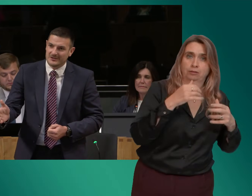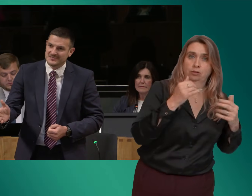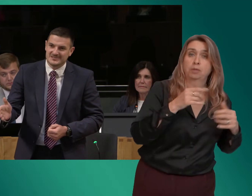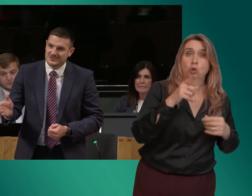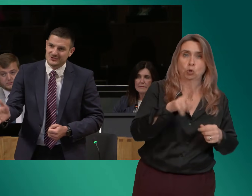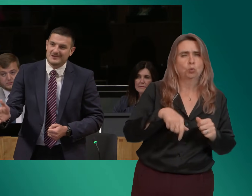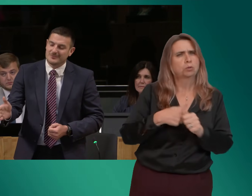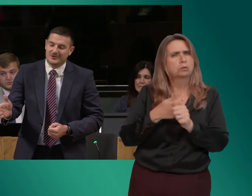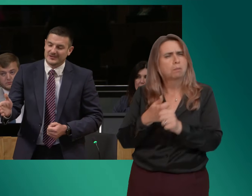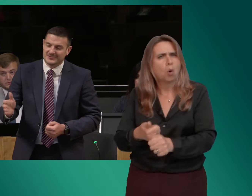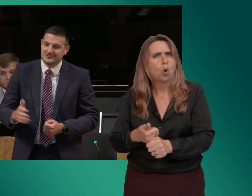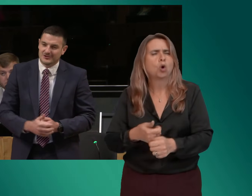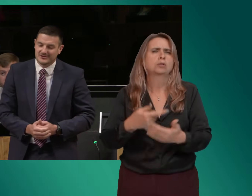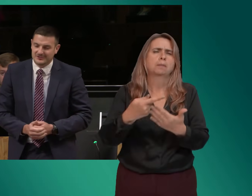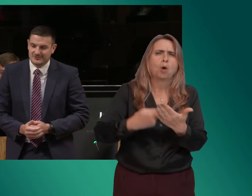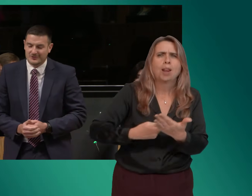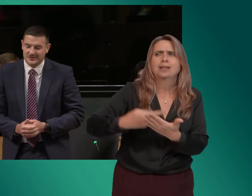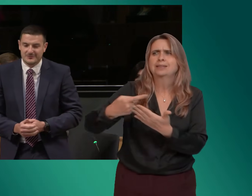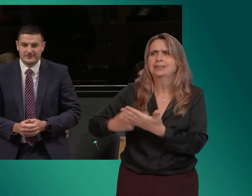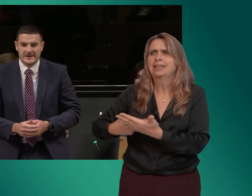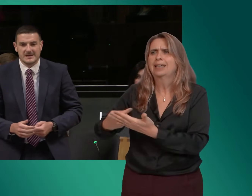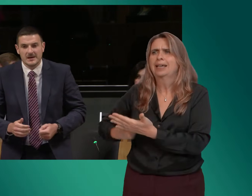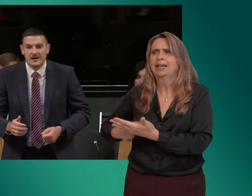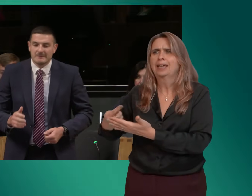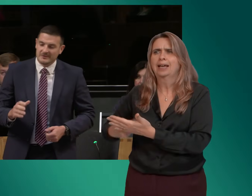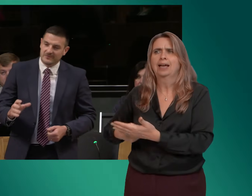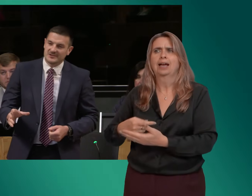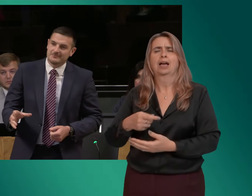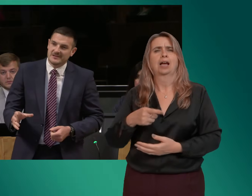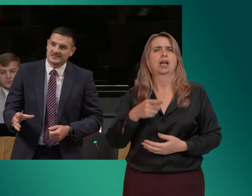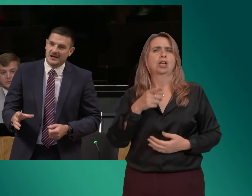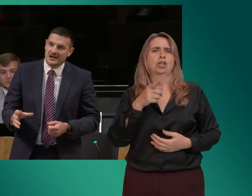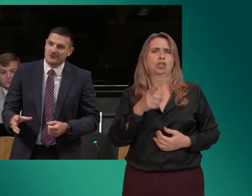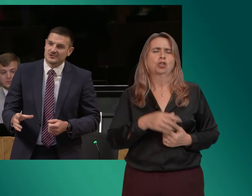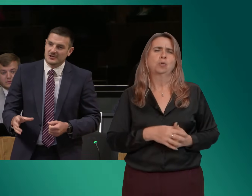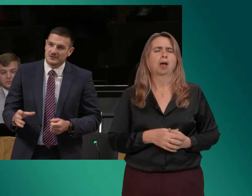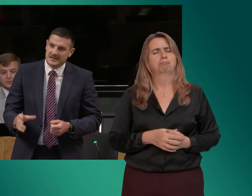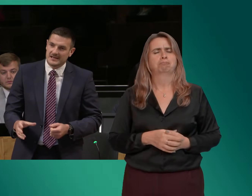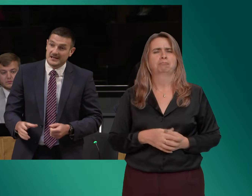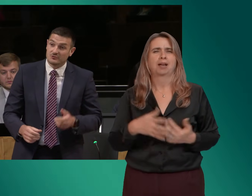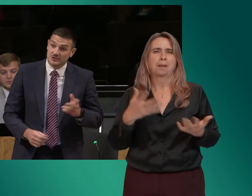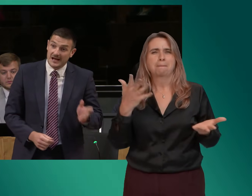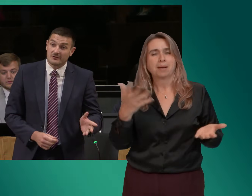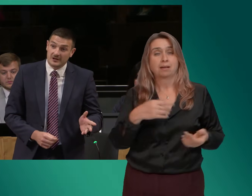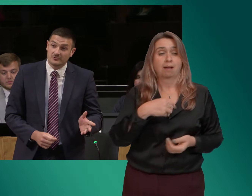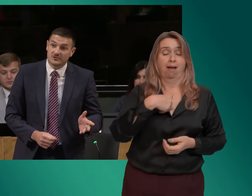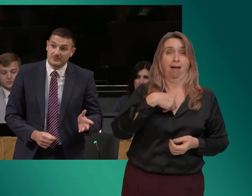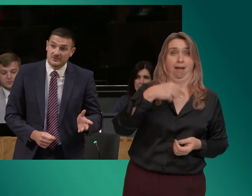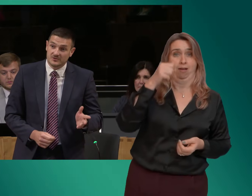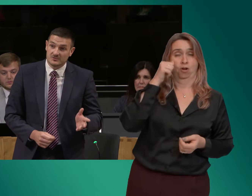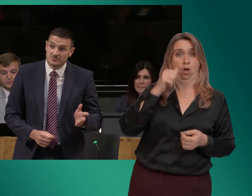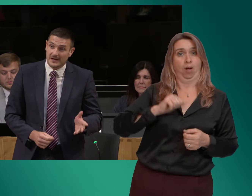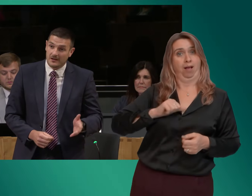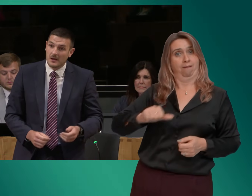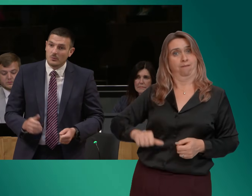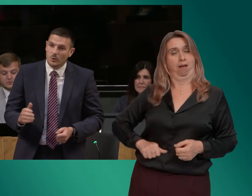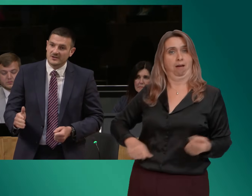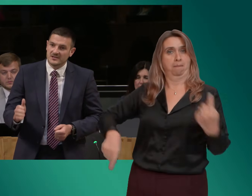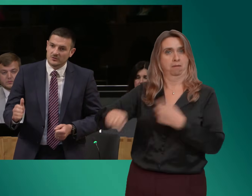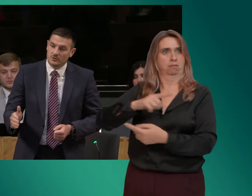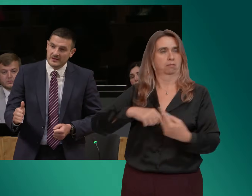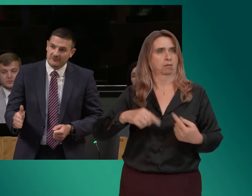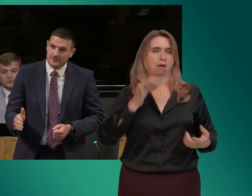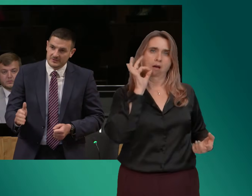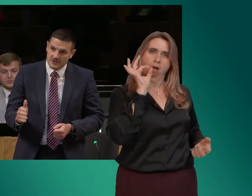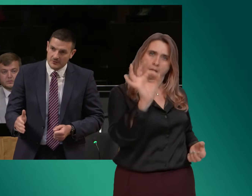support policies in this chamber on it, so you're nodding that you don't agree with me. But First Minister, I want to know clearly, and I'm sure the agricultural community do as well, what